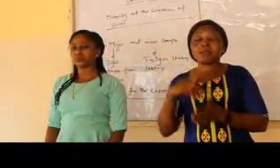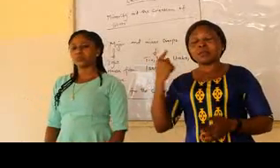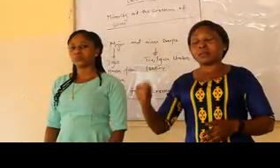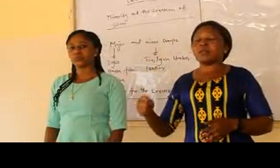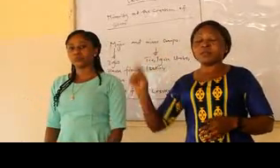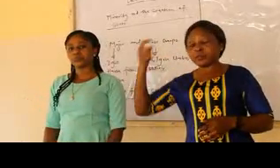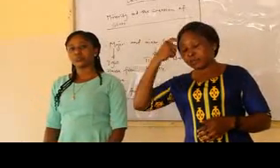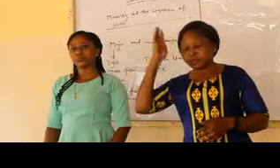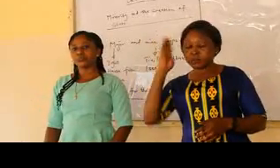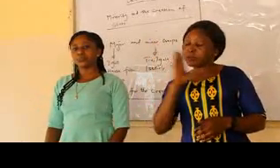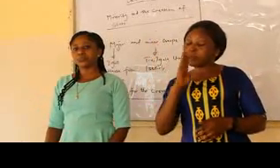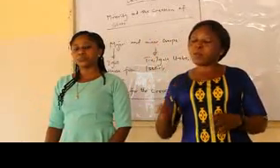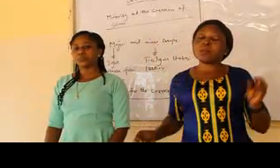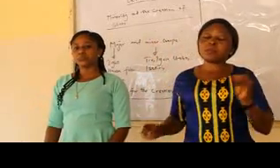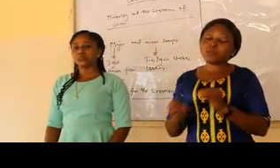people.